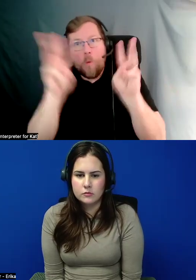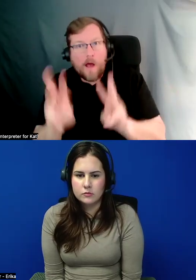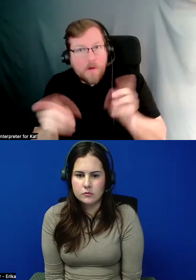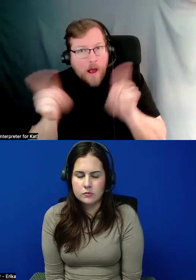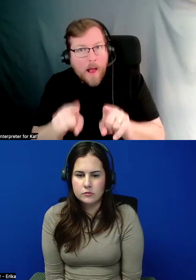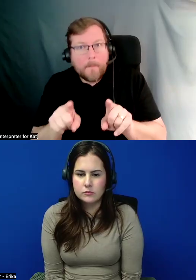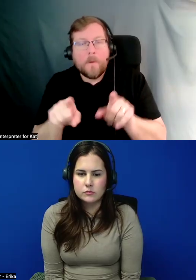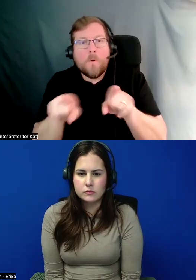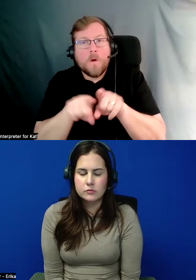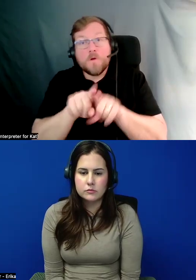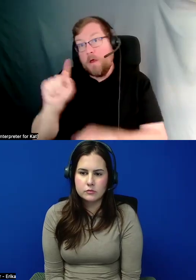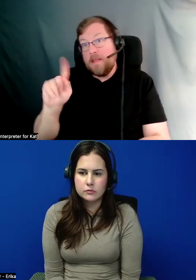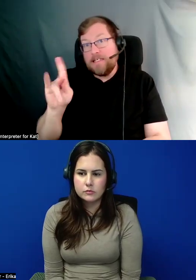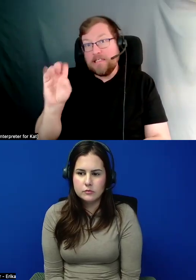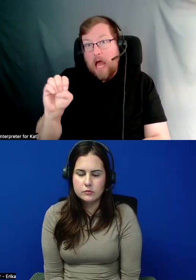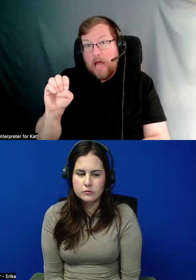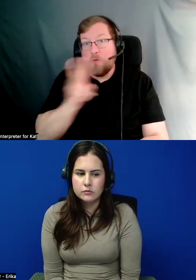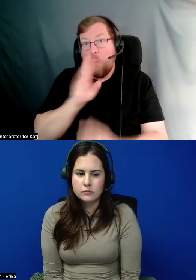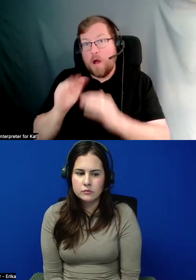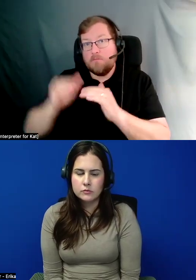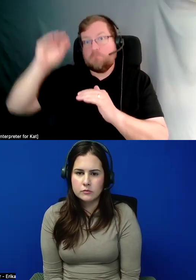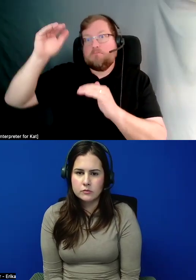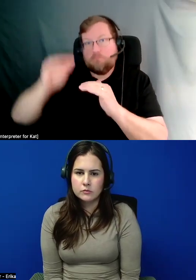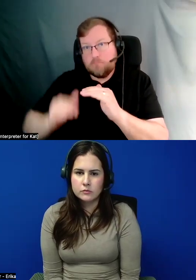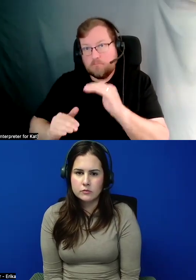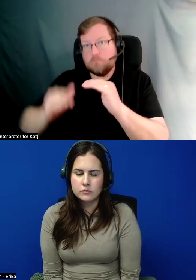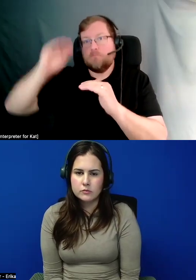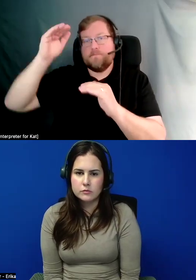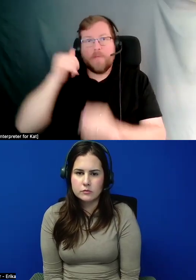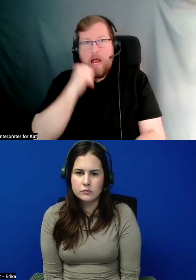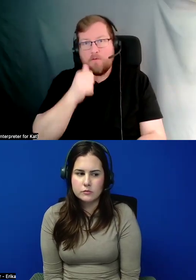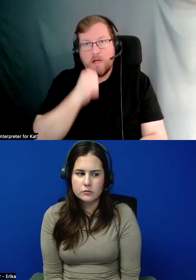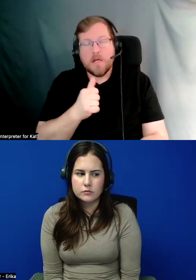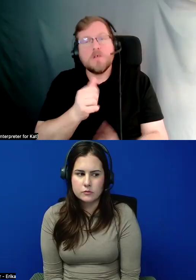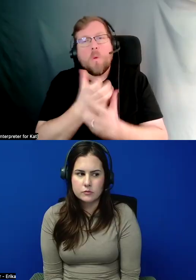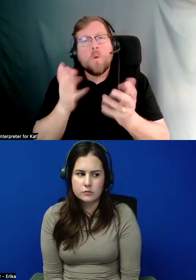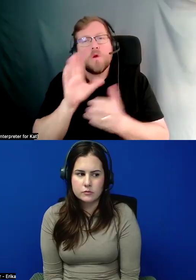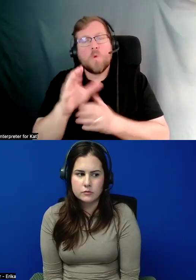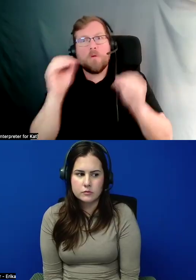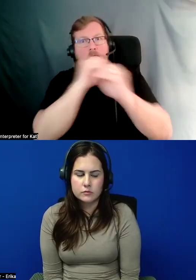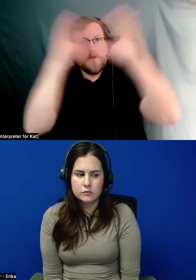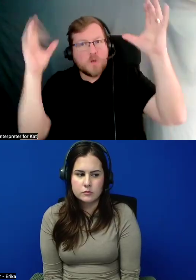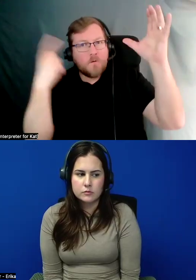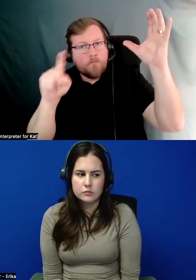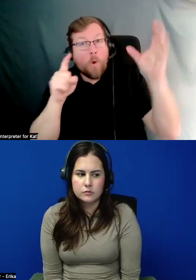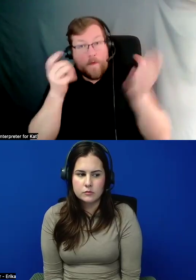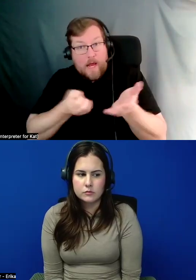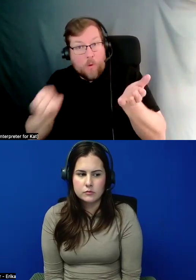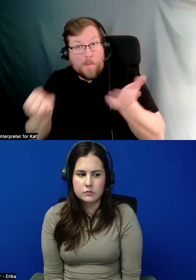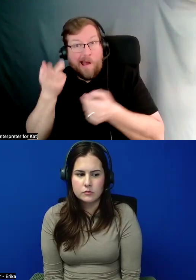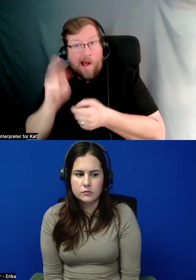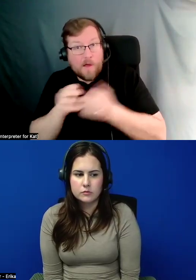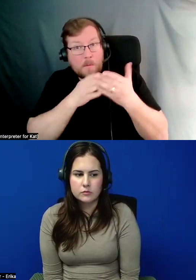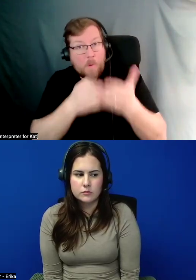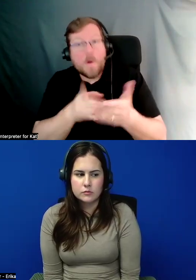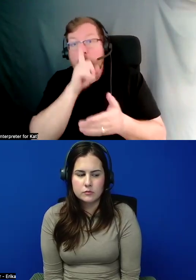said, the tide changes every day all the time. So, what was the vision of the equipment on the boat and making sure the